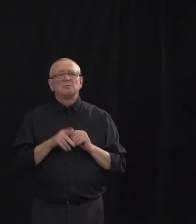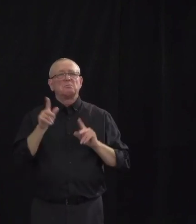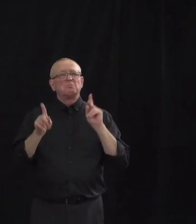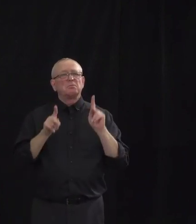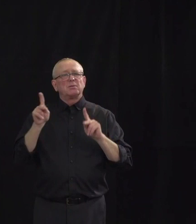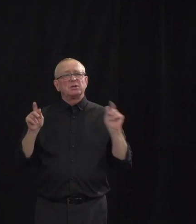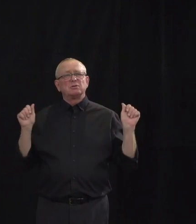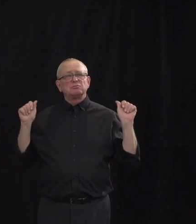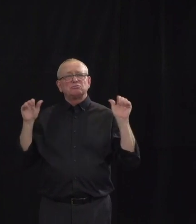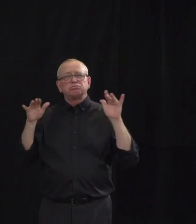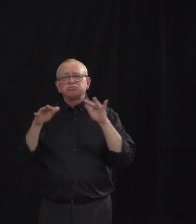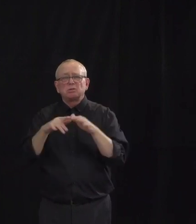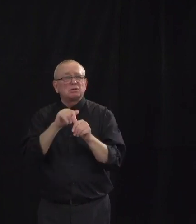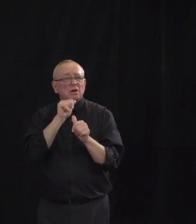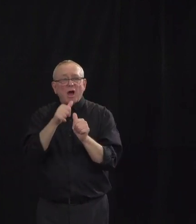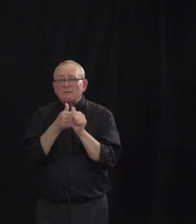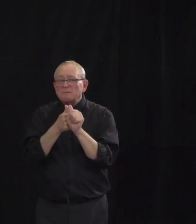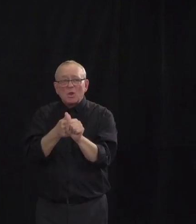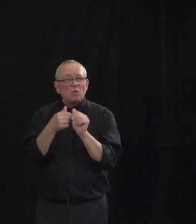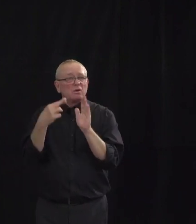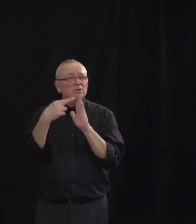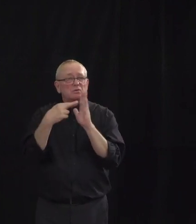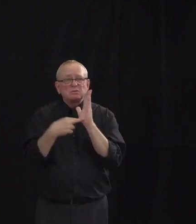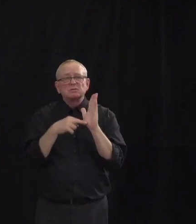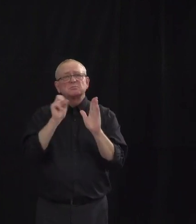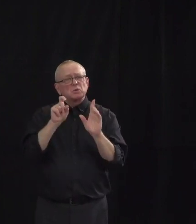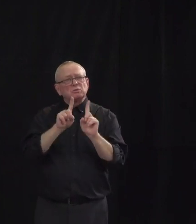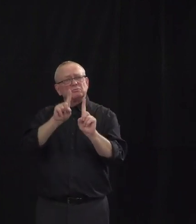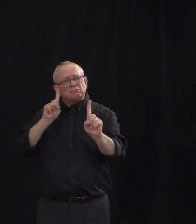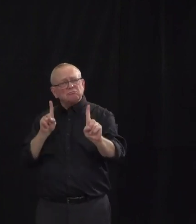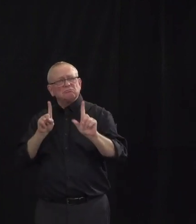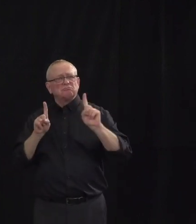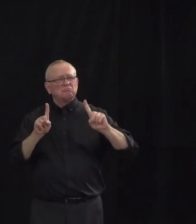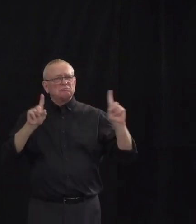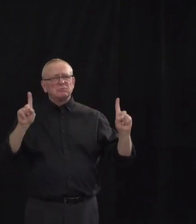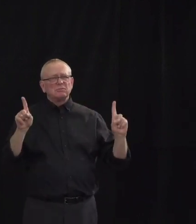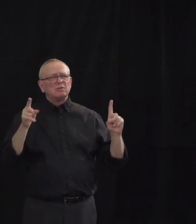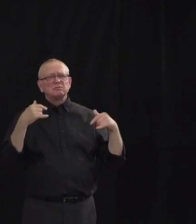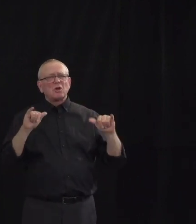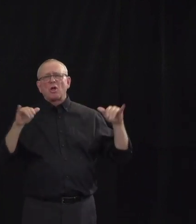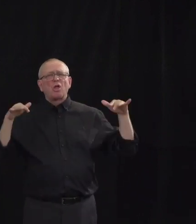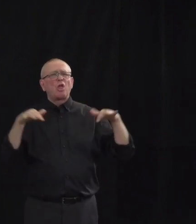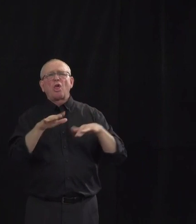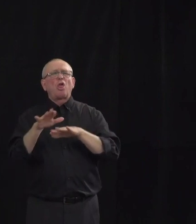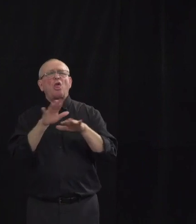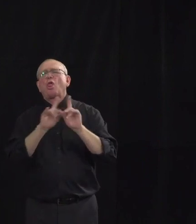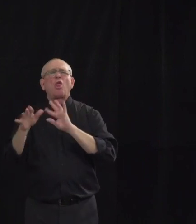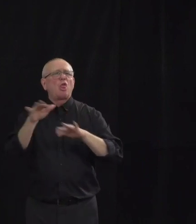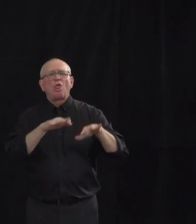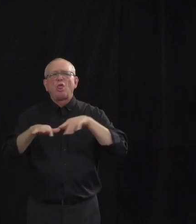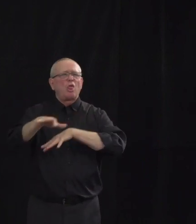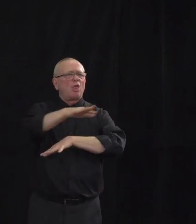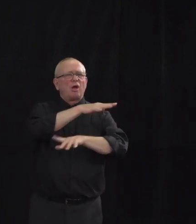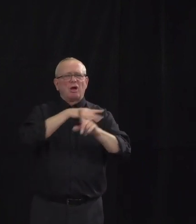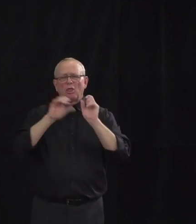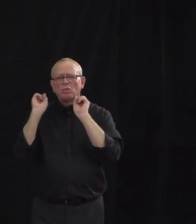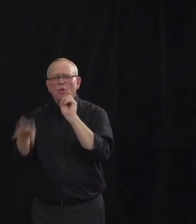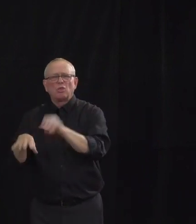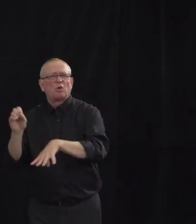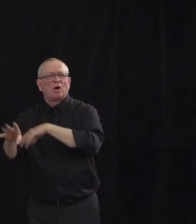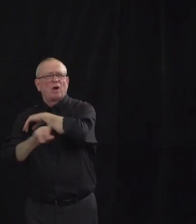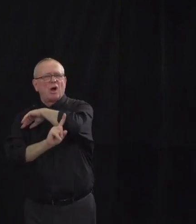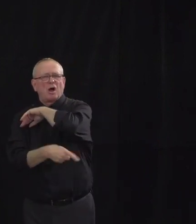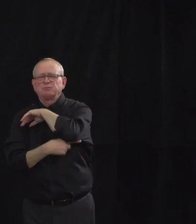provincial parks. By restricting access, we're helping prevent this from happening again, but most importantly, these measures will help with overcrowding and